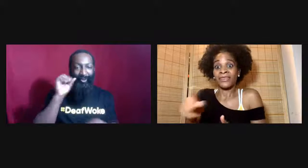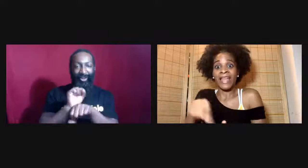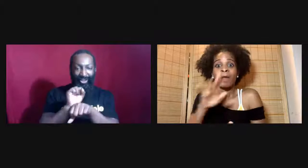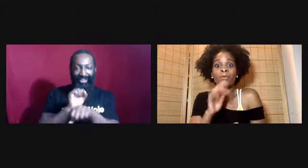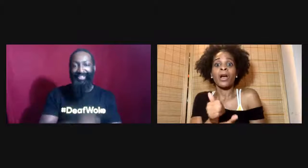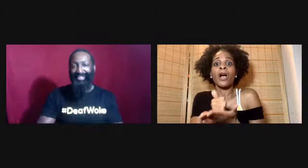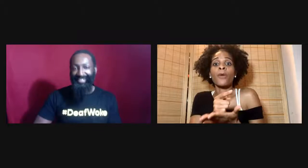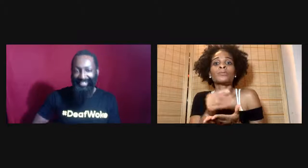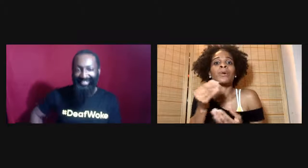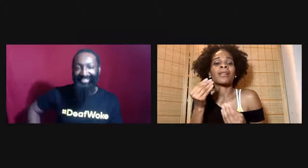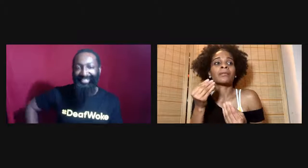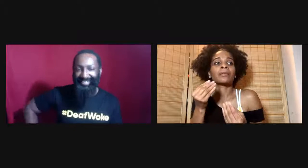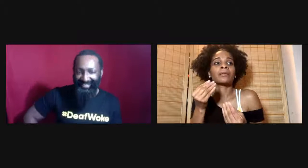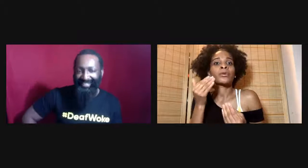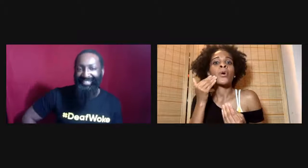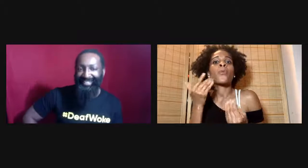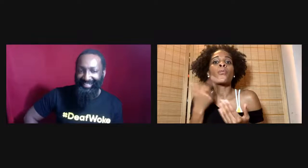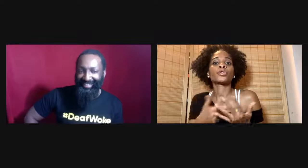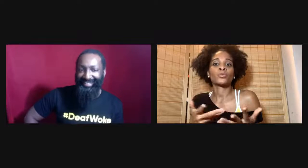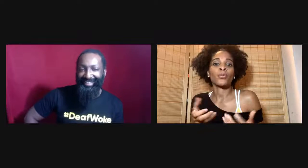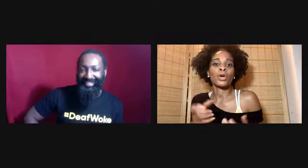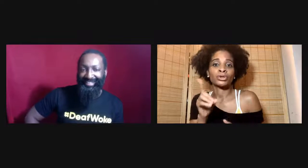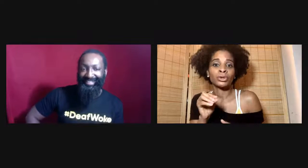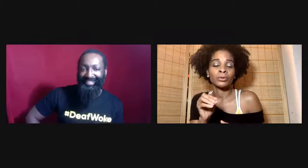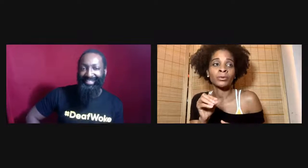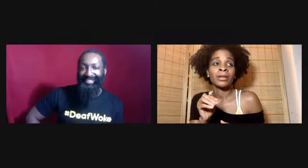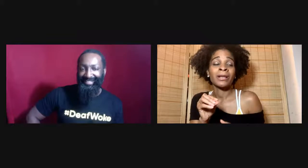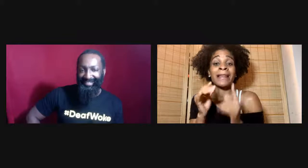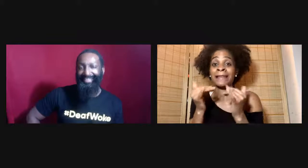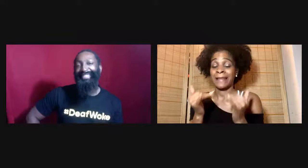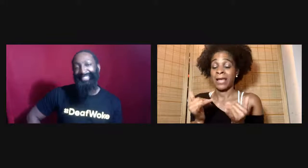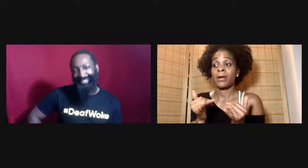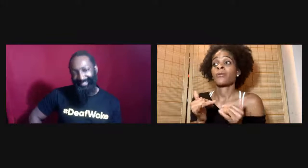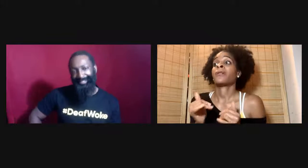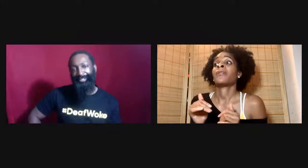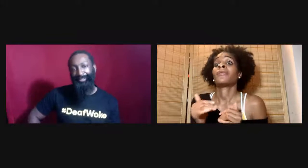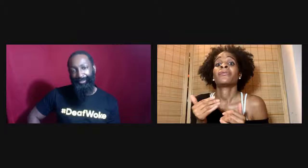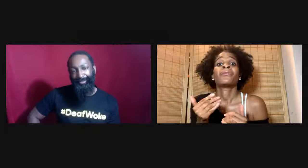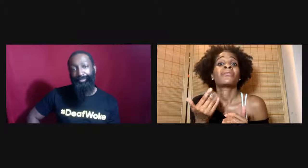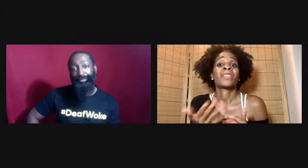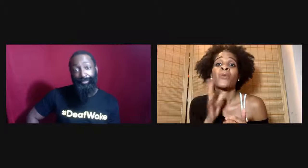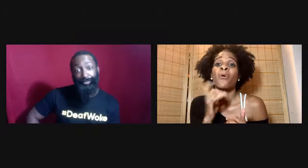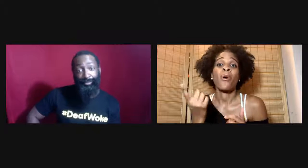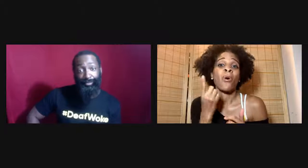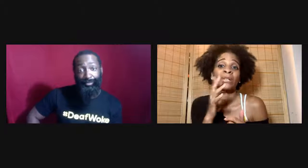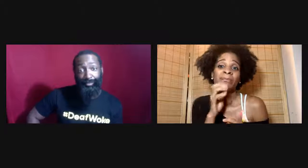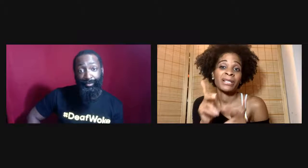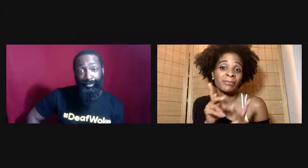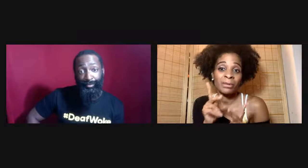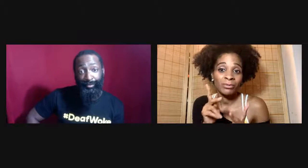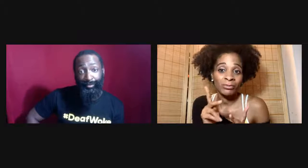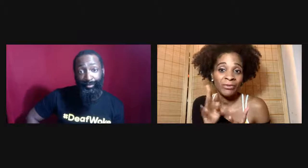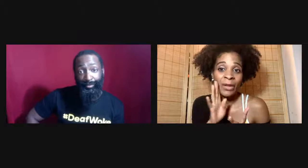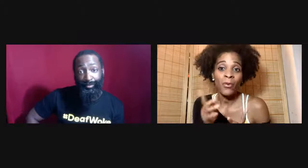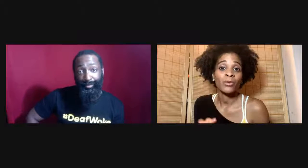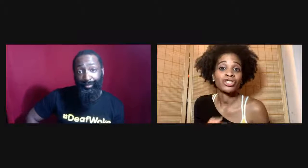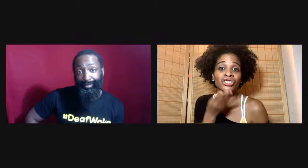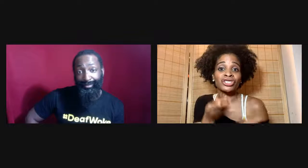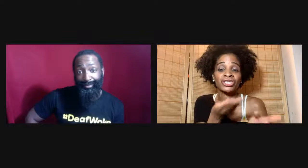know, categorize things and know exactly what it is you want to do. Narrow that